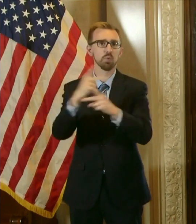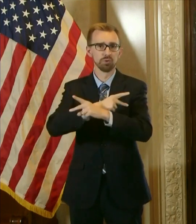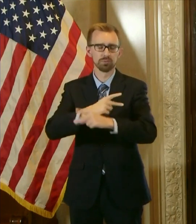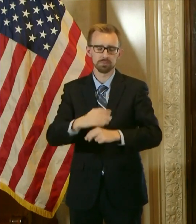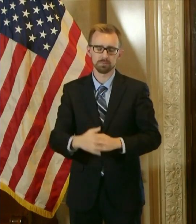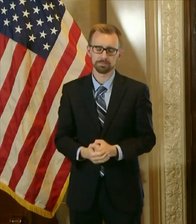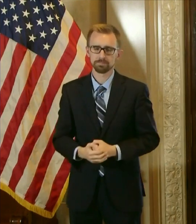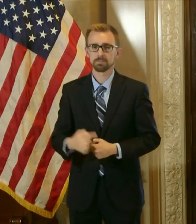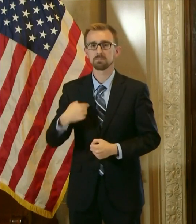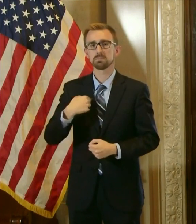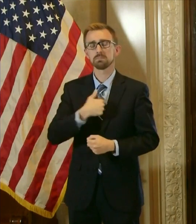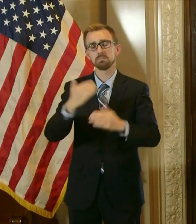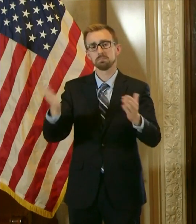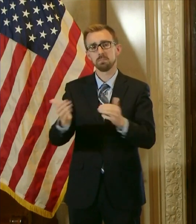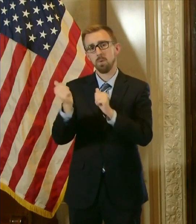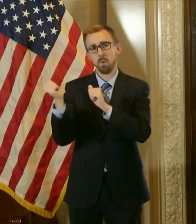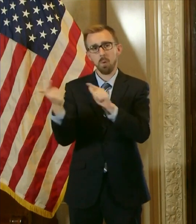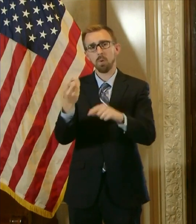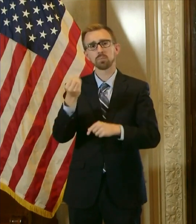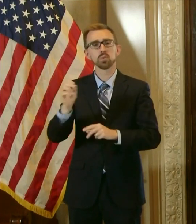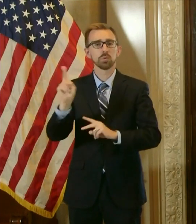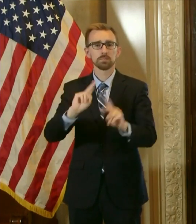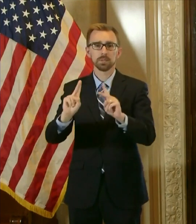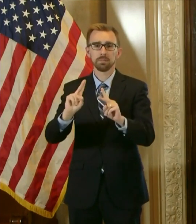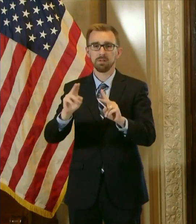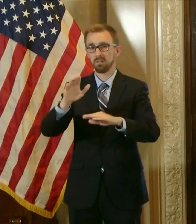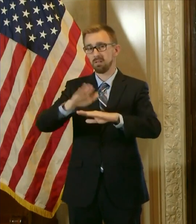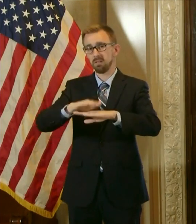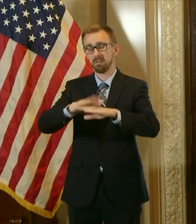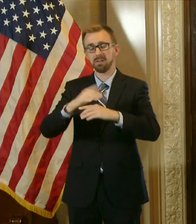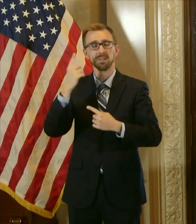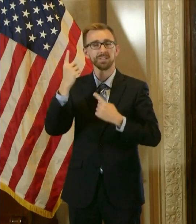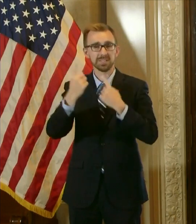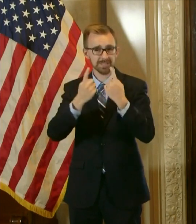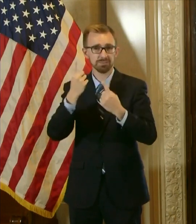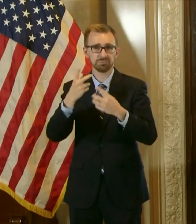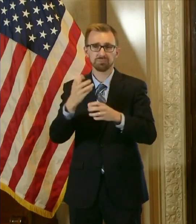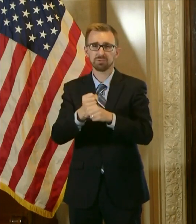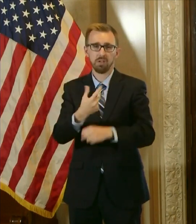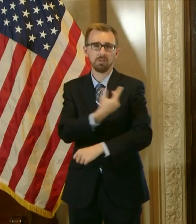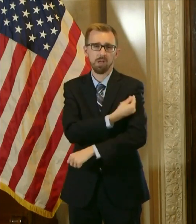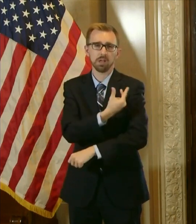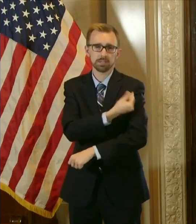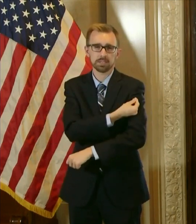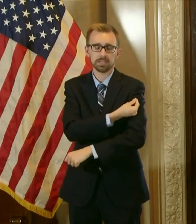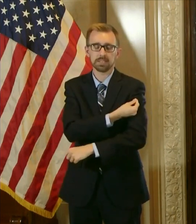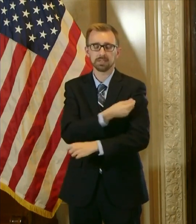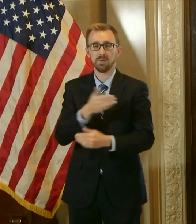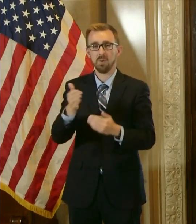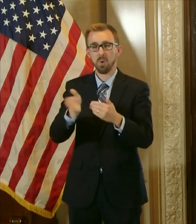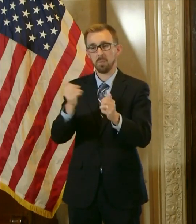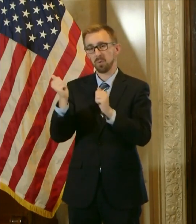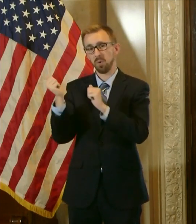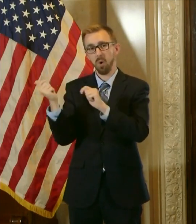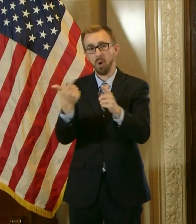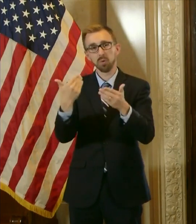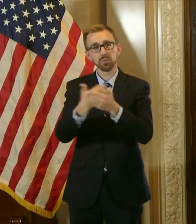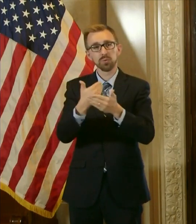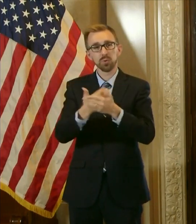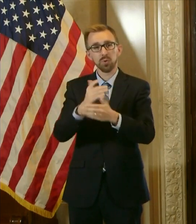encourage all Missourians to consider getting vaccinated, as almost all new